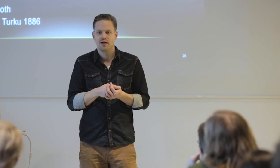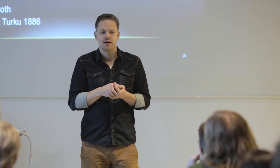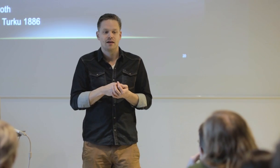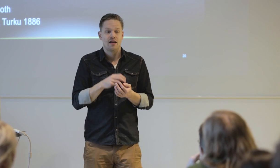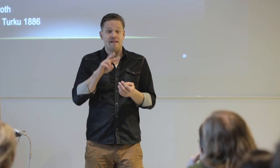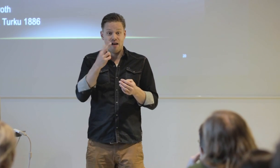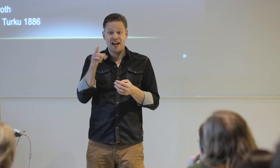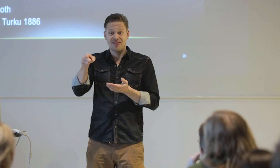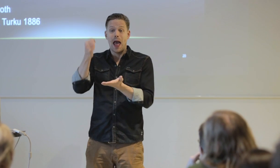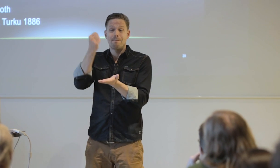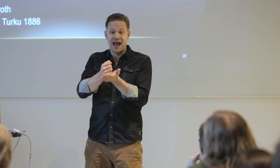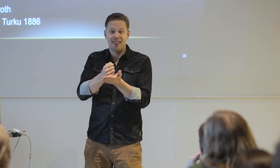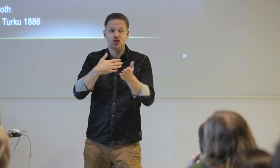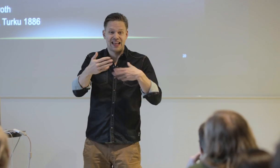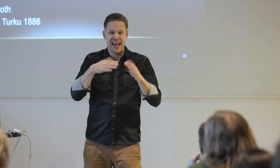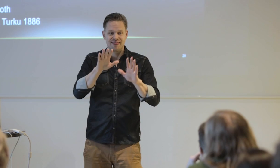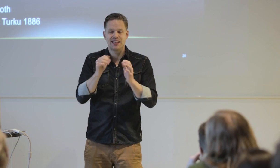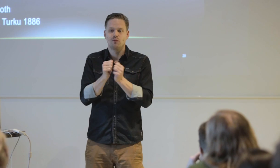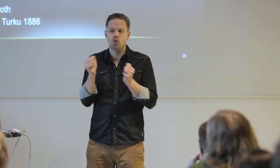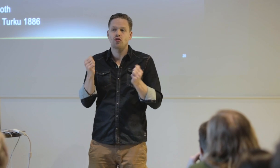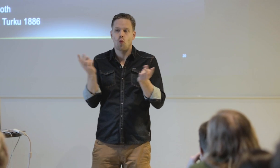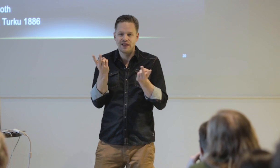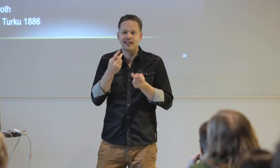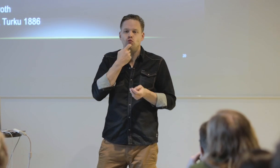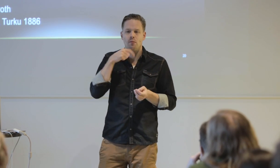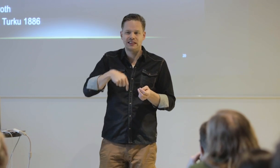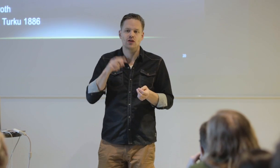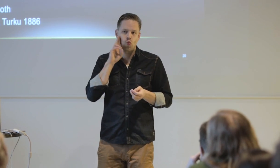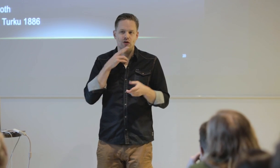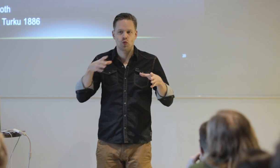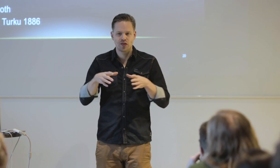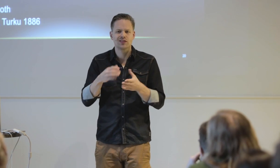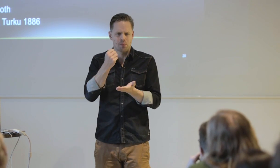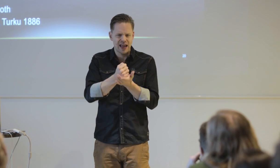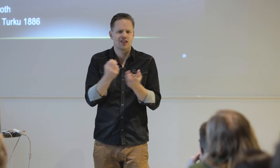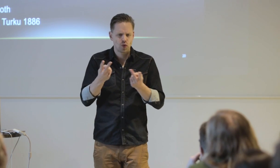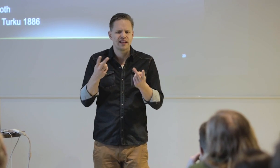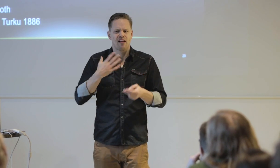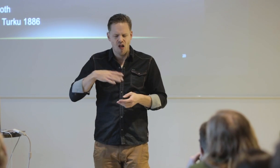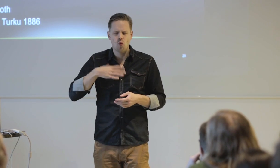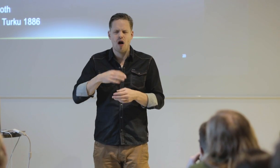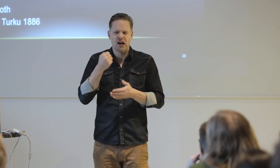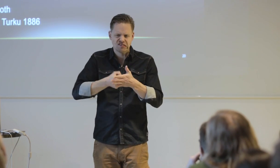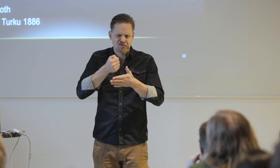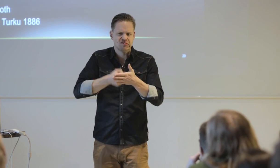time. Even though they made this decision, but still in Finland, the deaf community decided that they wanted